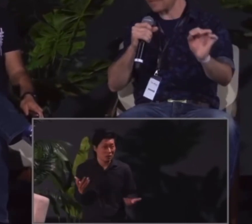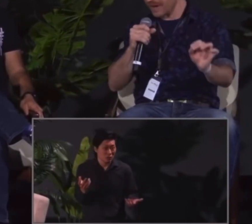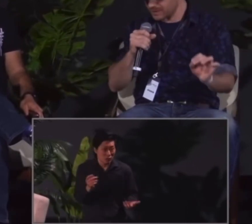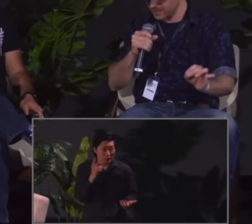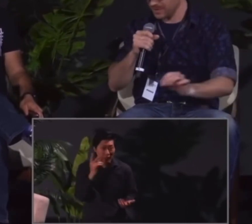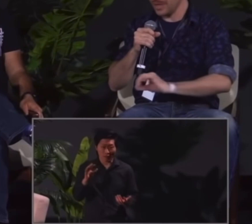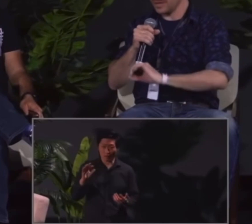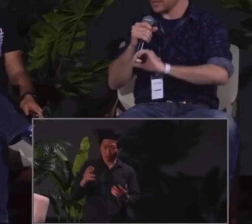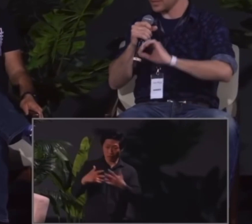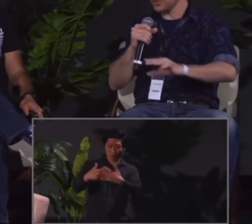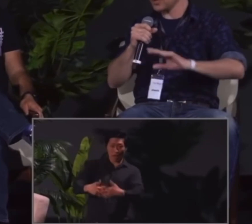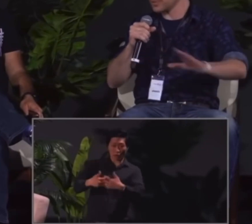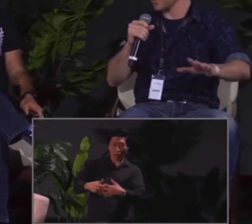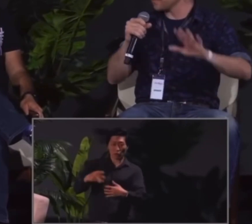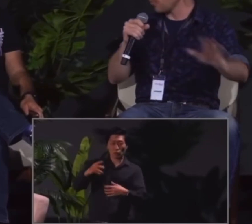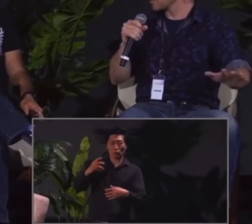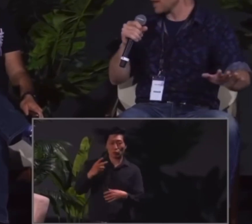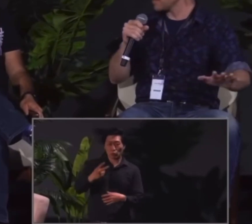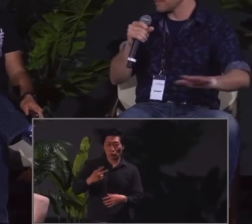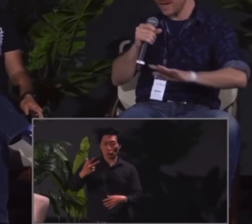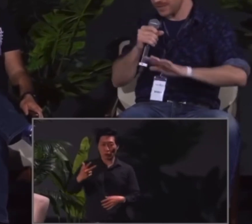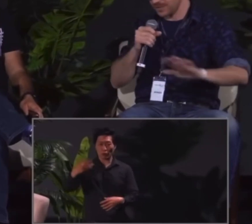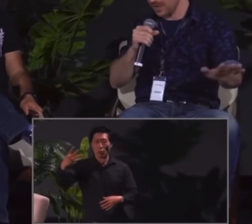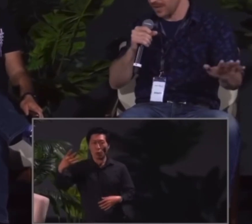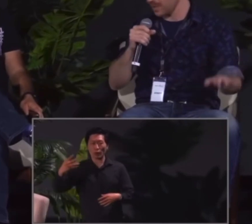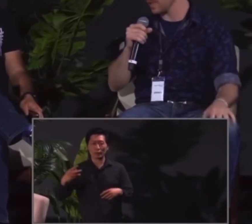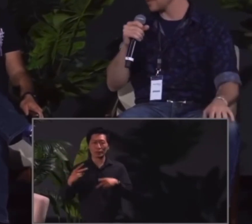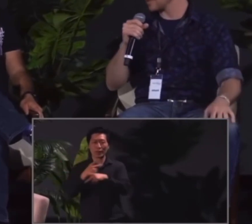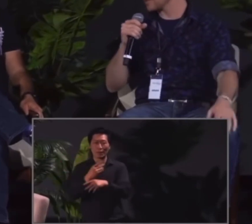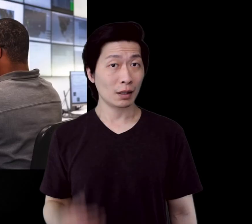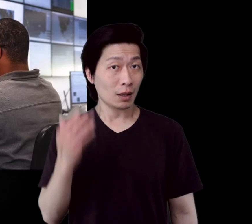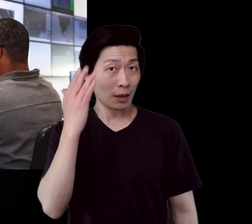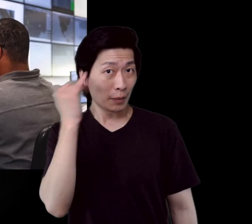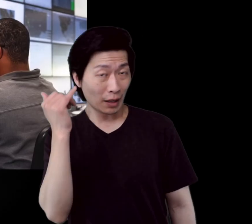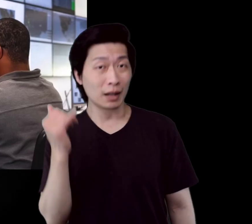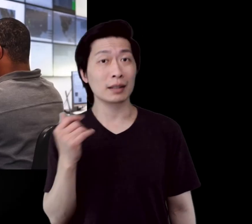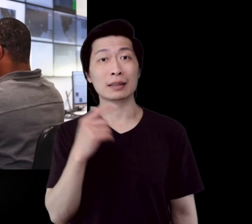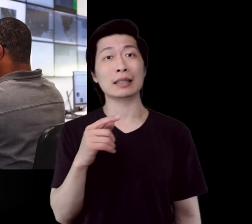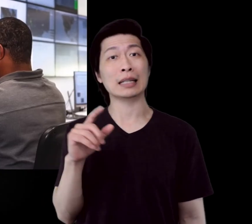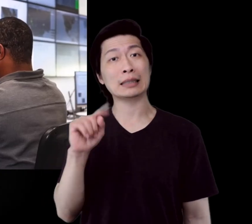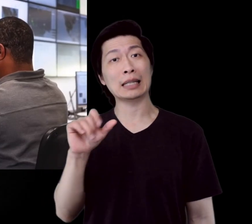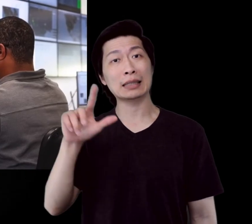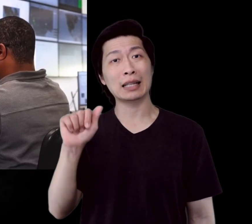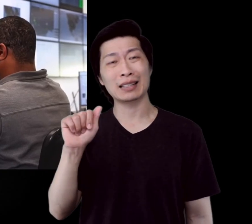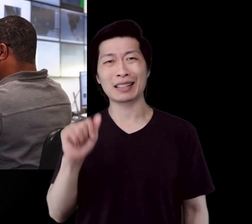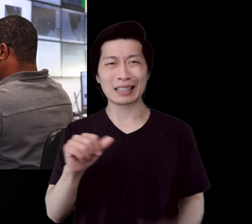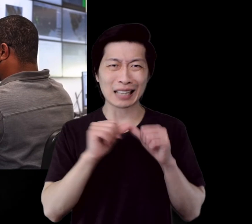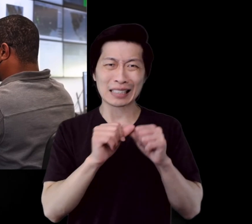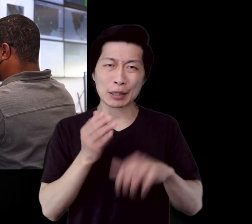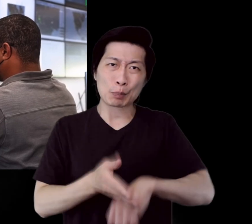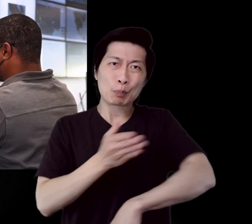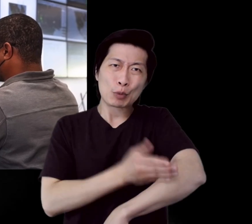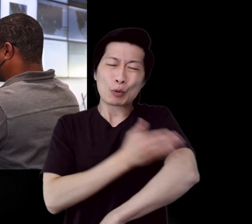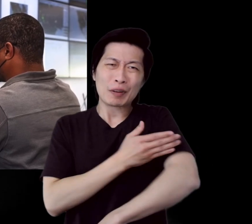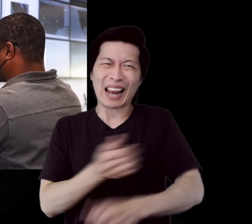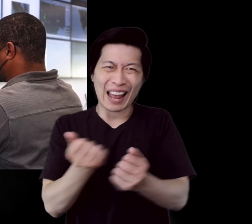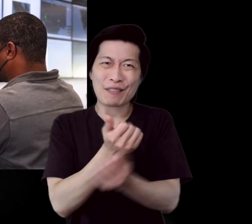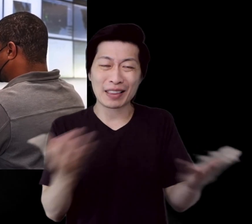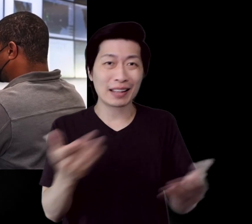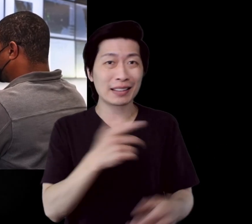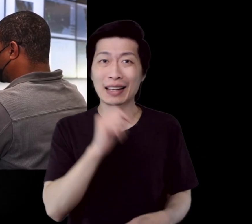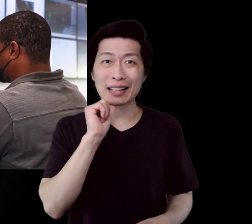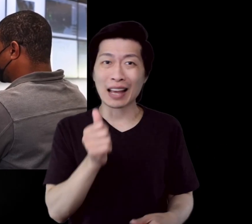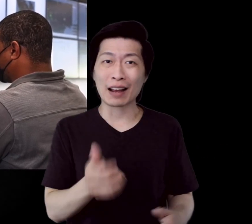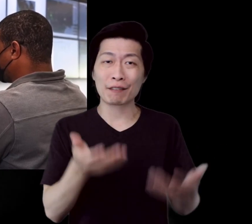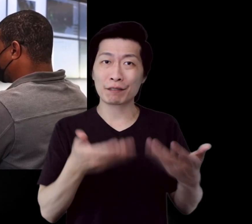have a factory that's 2, 3, 4 times faster than anybody else's. Because Tesla is constantly improving everything.